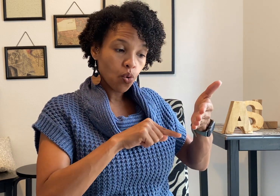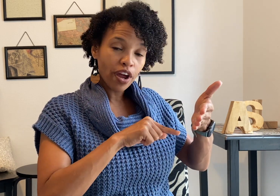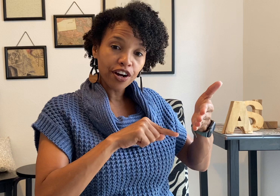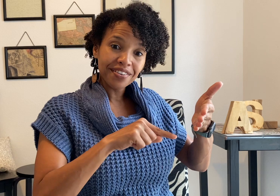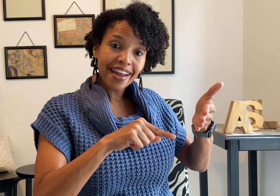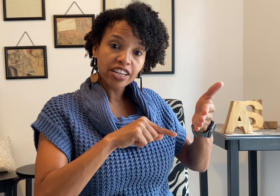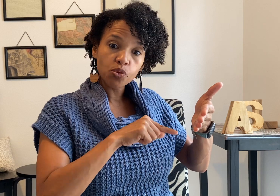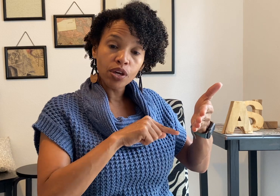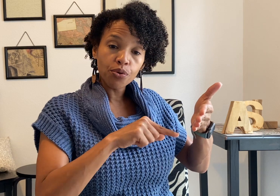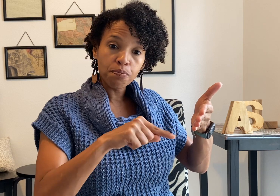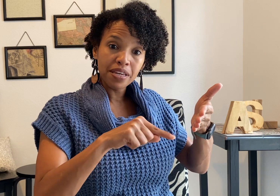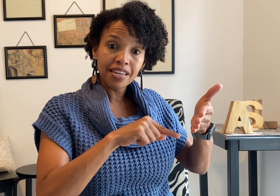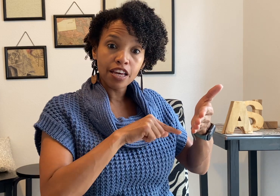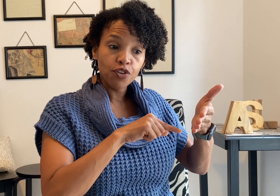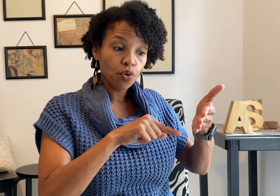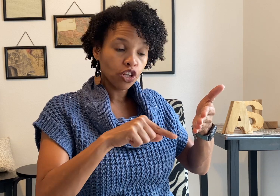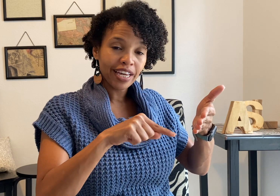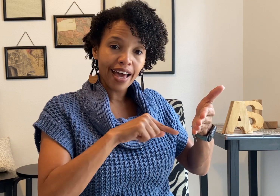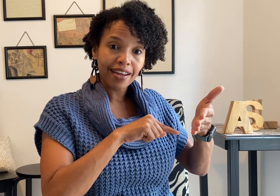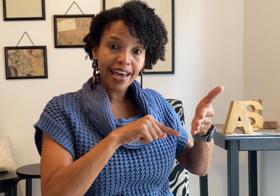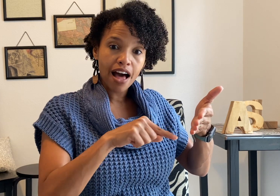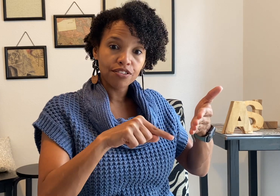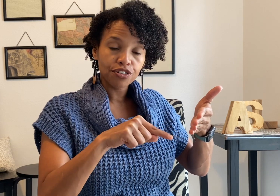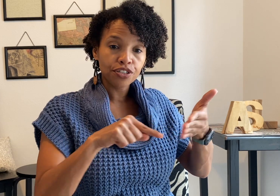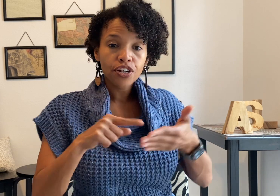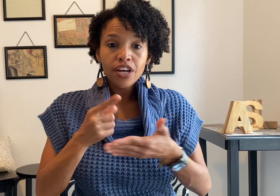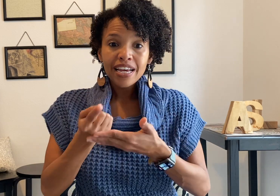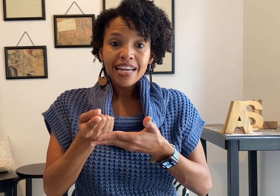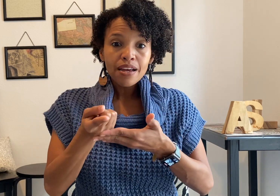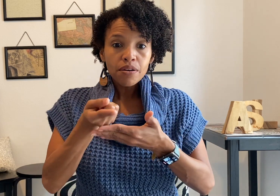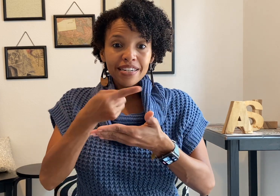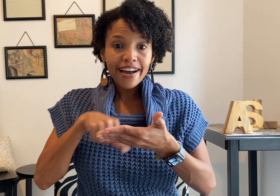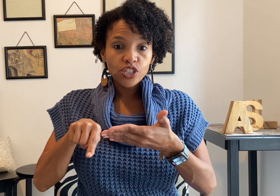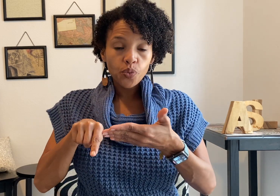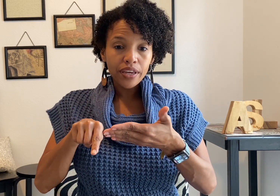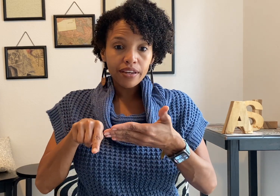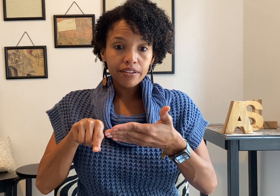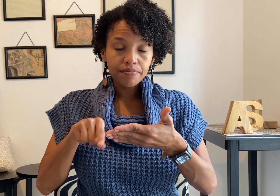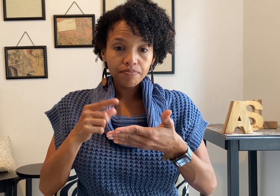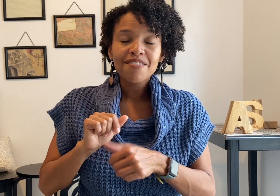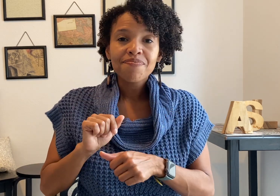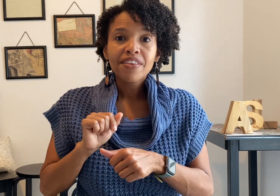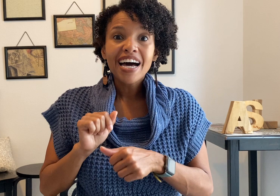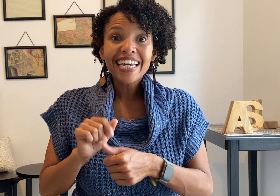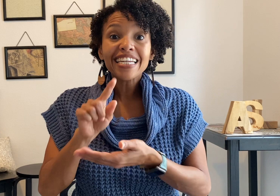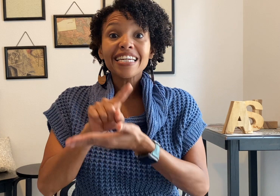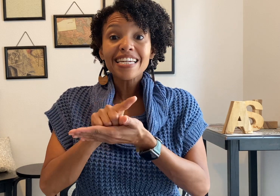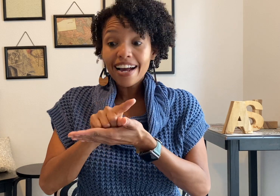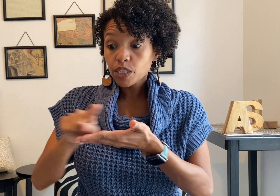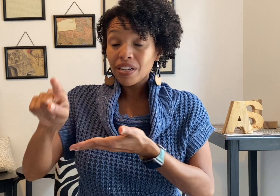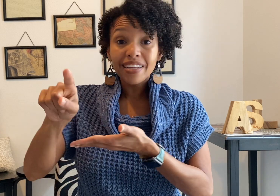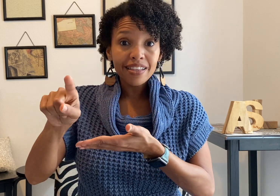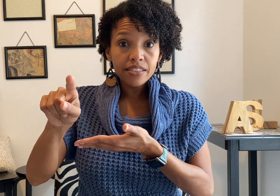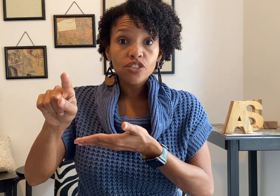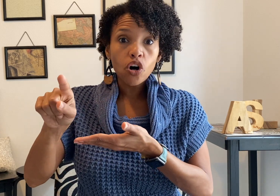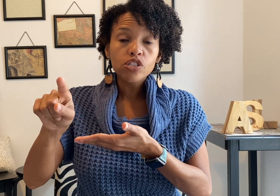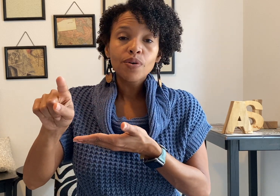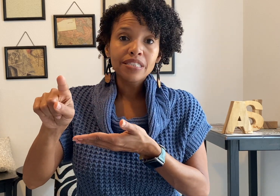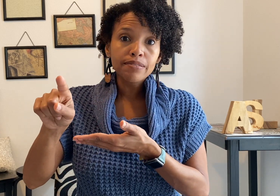where next week would be if you were looking at a calendar. Next week. Again, next week like this is also acceptable,